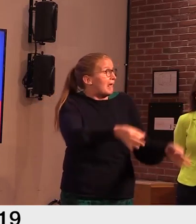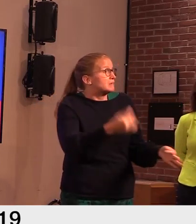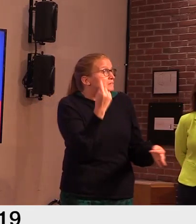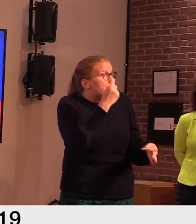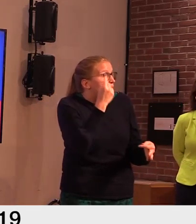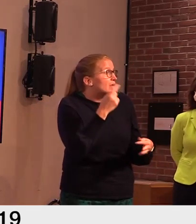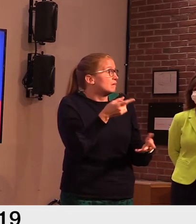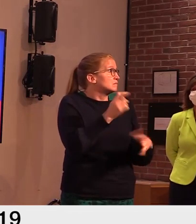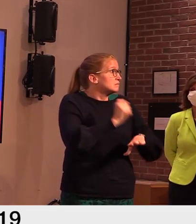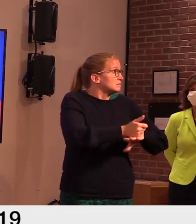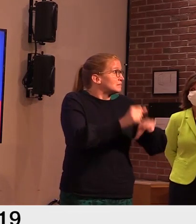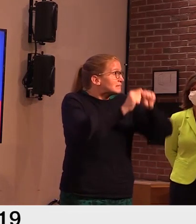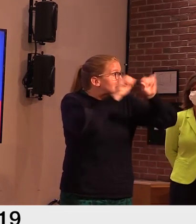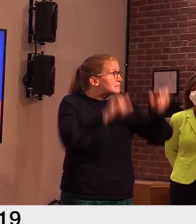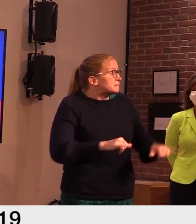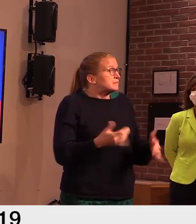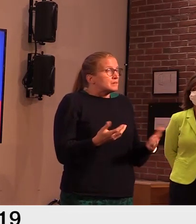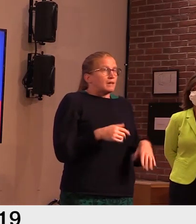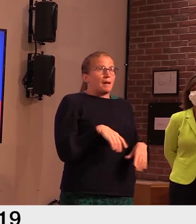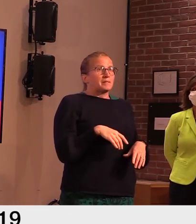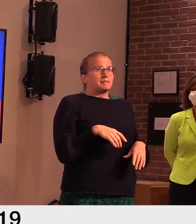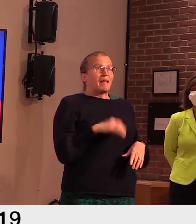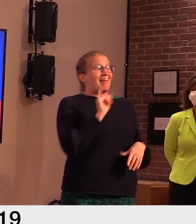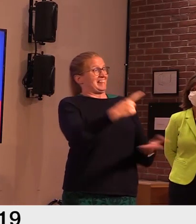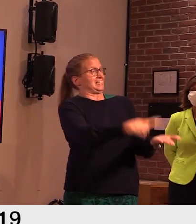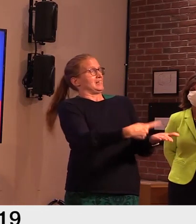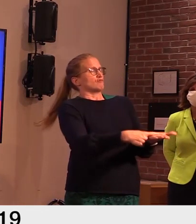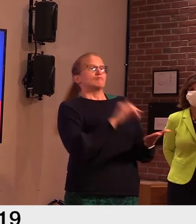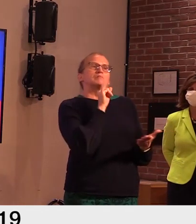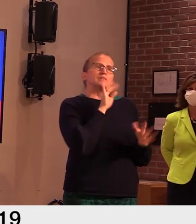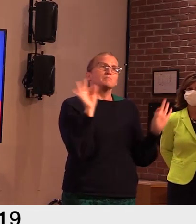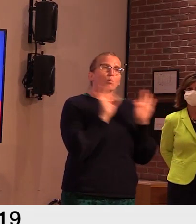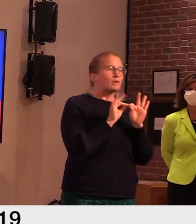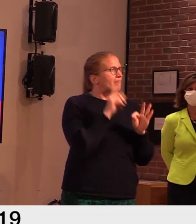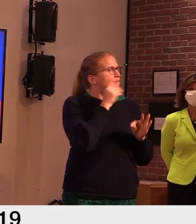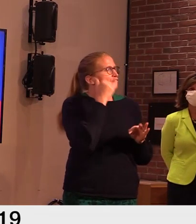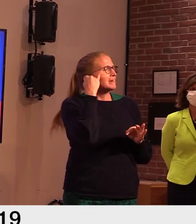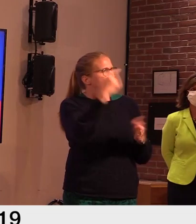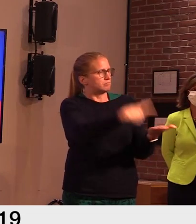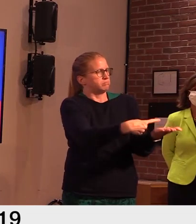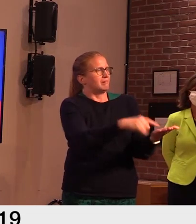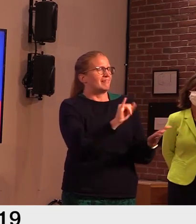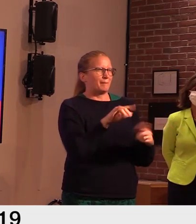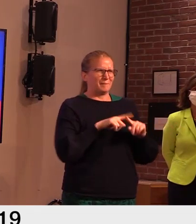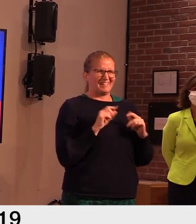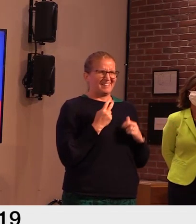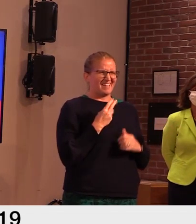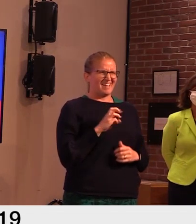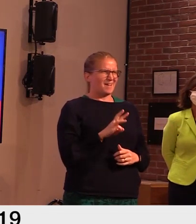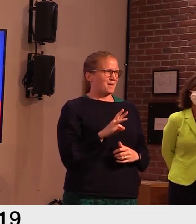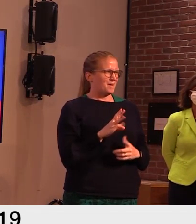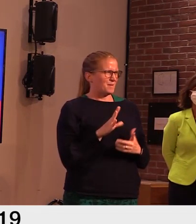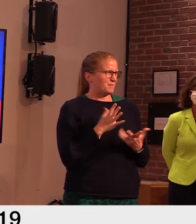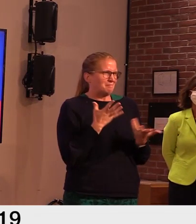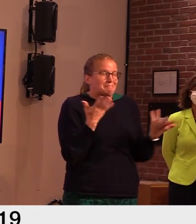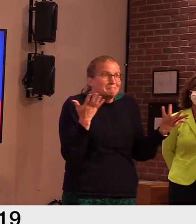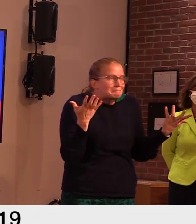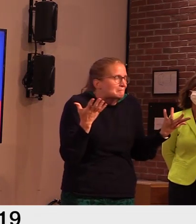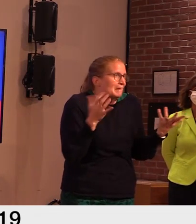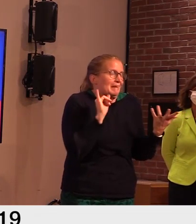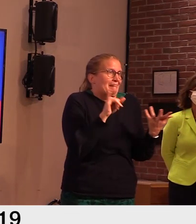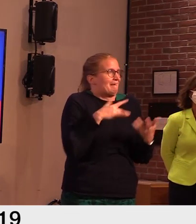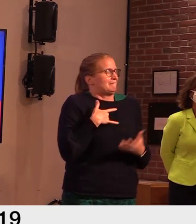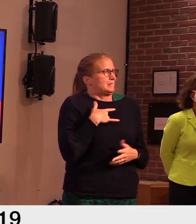legislature, Congress, and so forth. And that's what I said. I mean, this has been around for a while, hasn't been solved yet. Maybe it will.